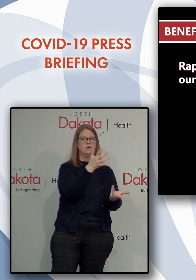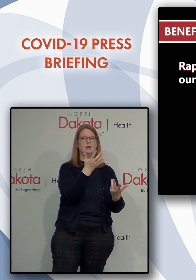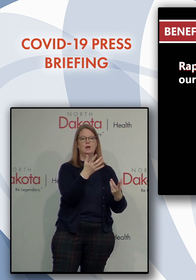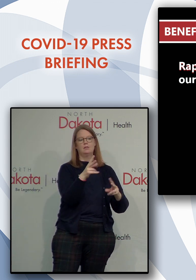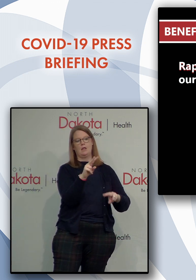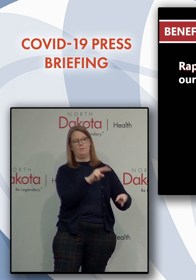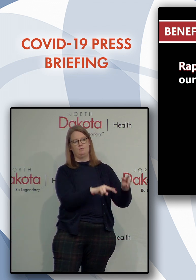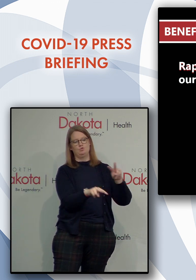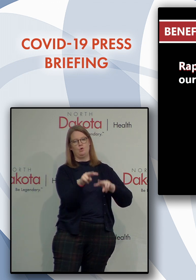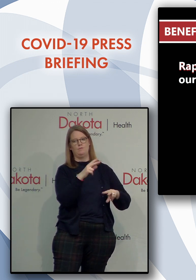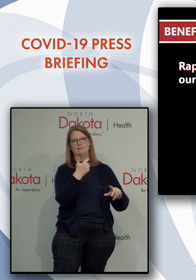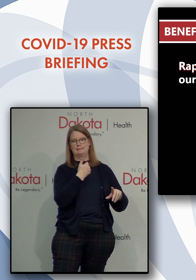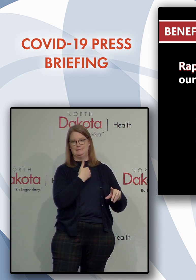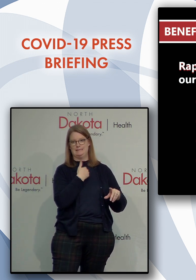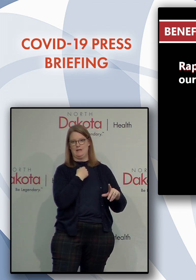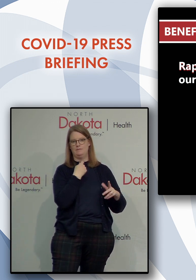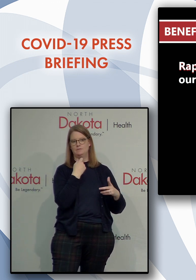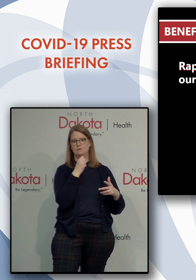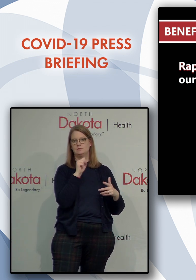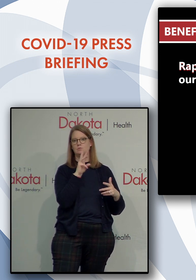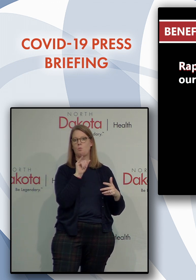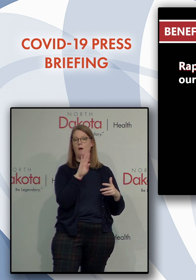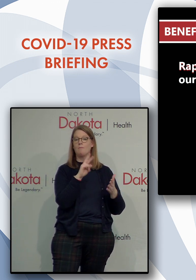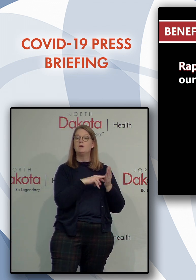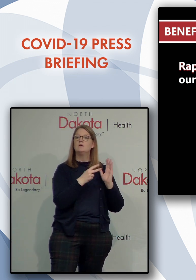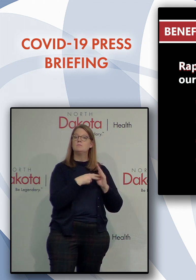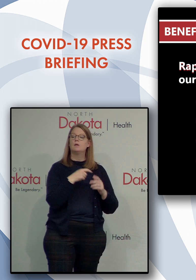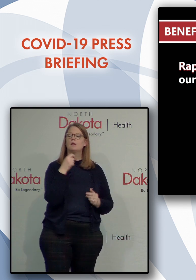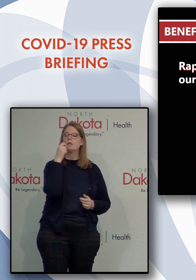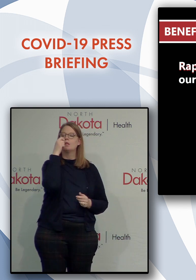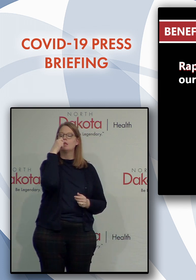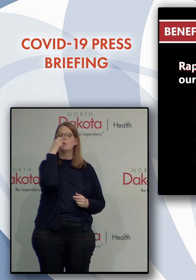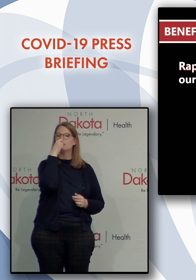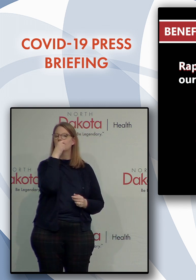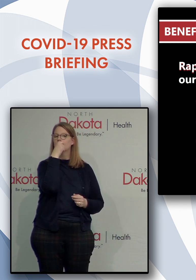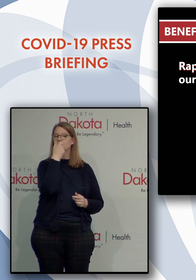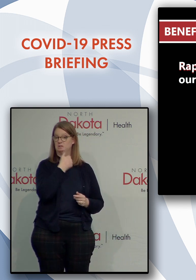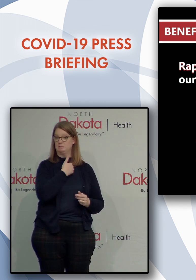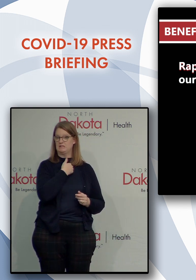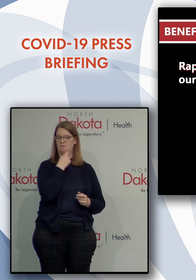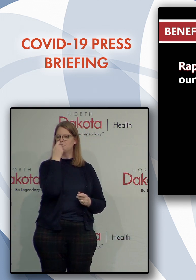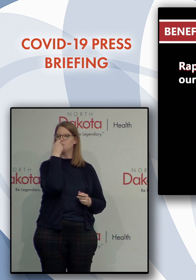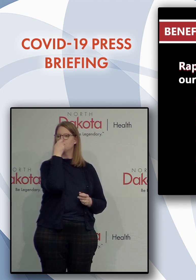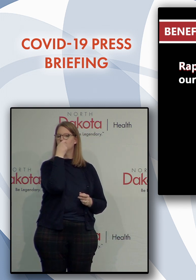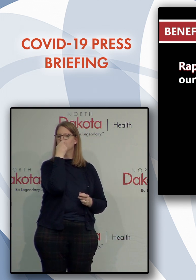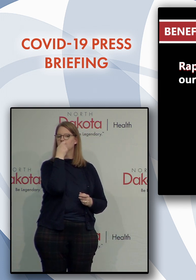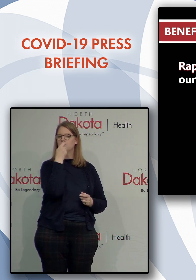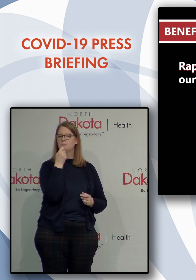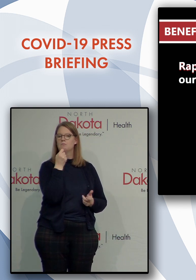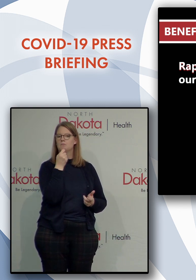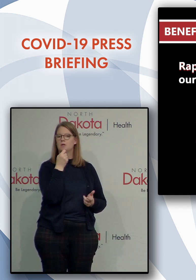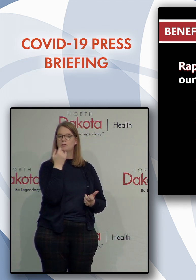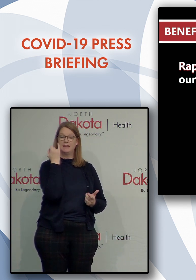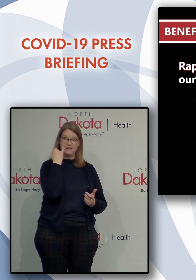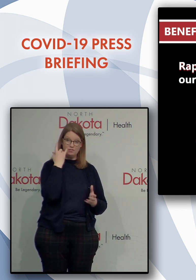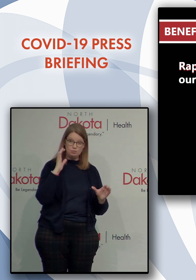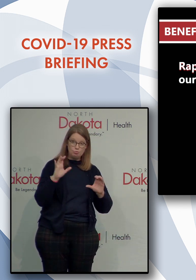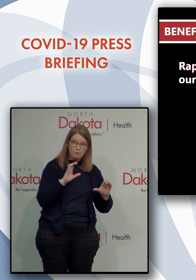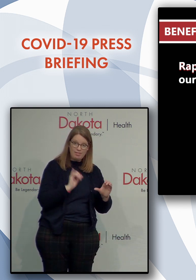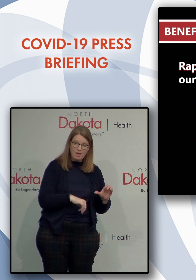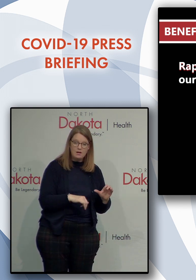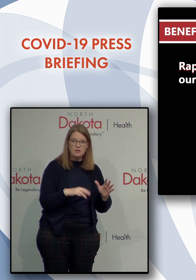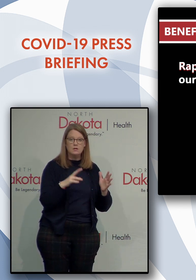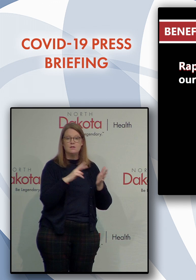observed self-swab. So you would swab your lower nose yourself in an observed thing. If you're doing that, you're